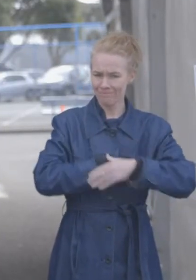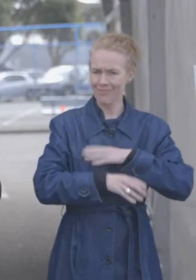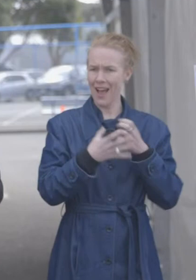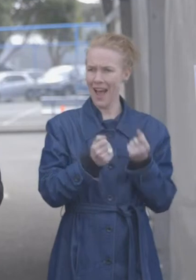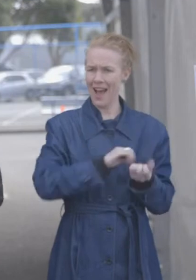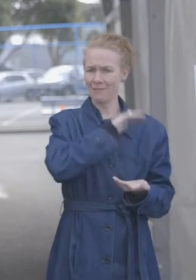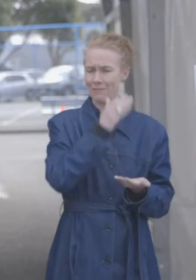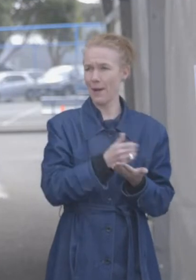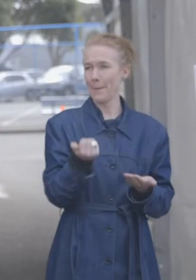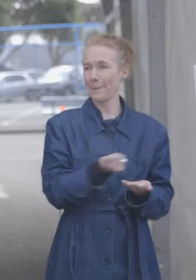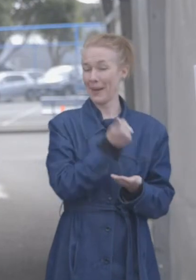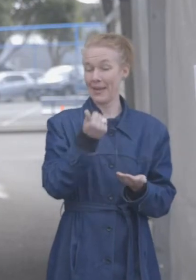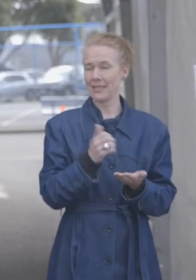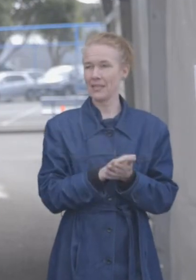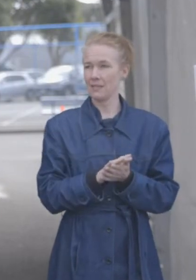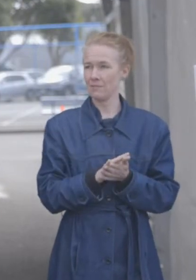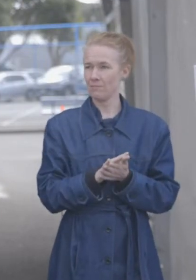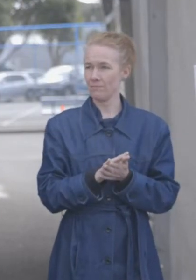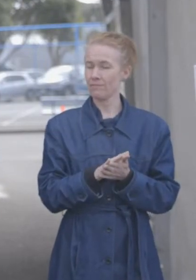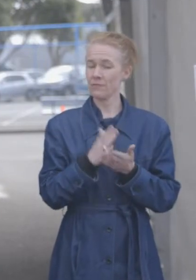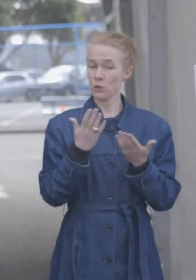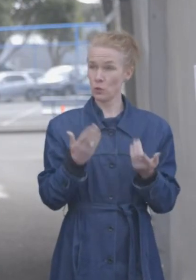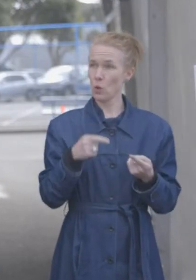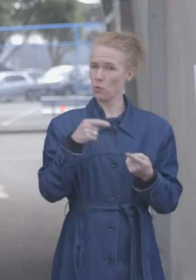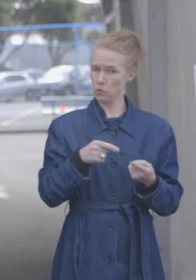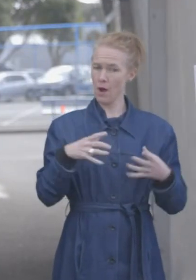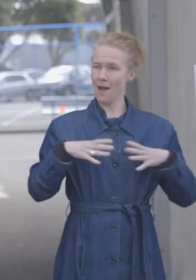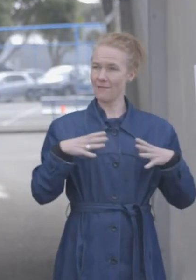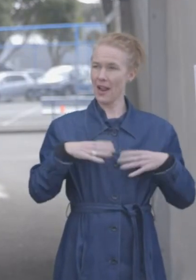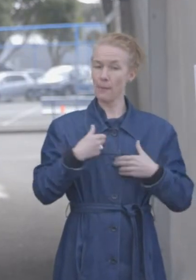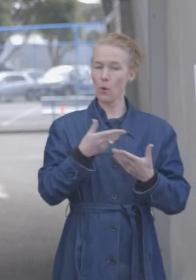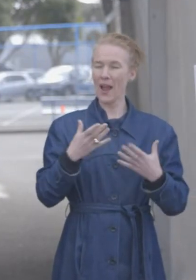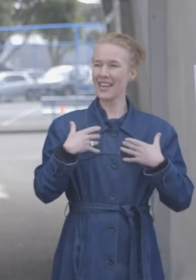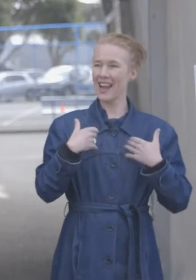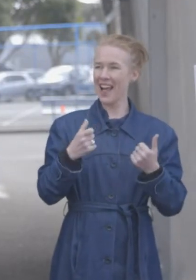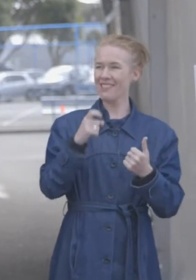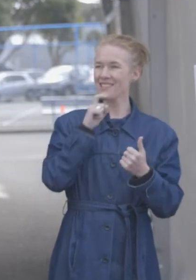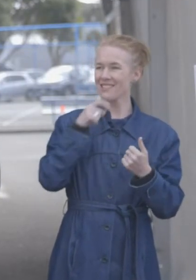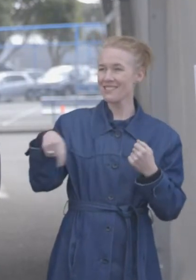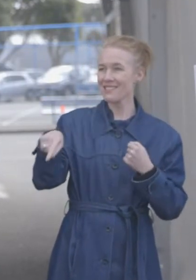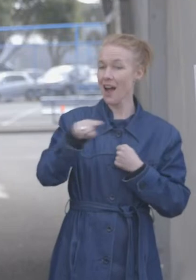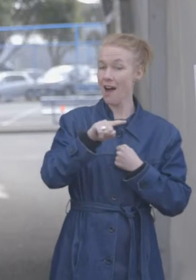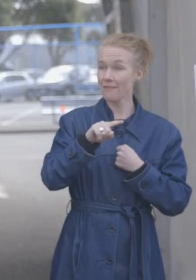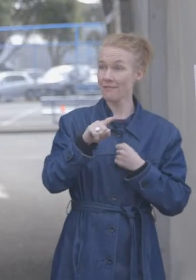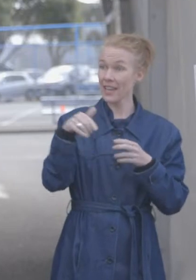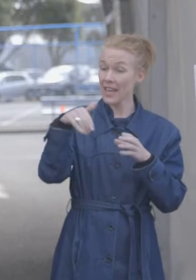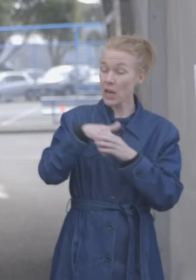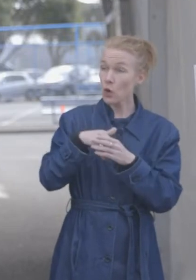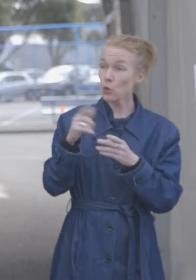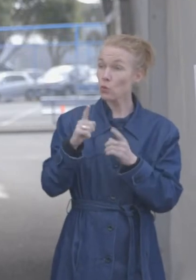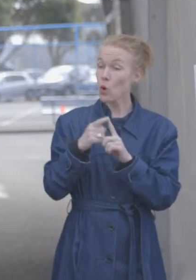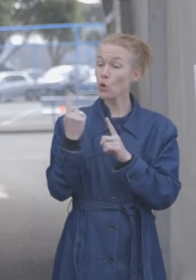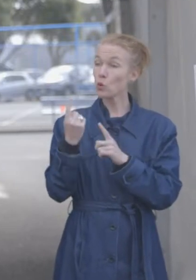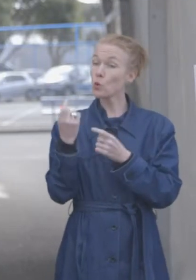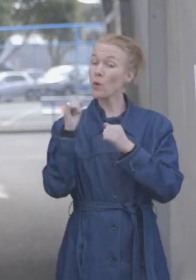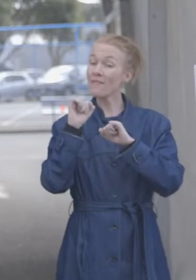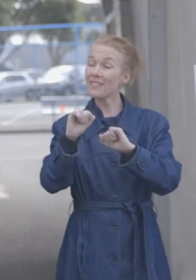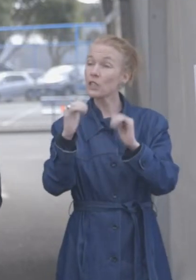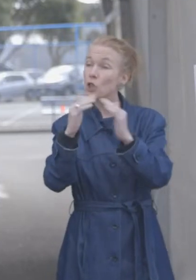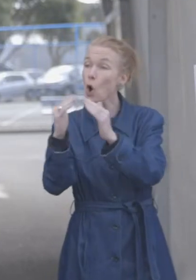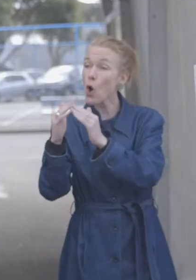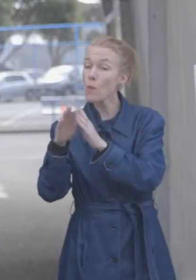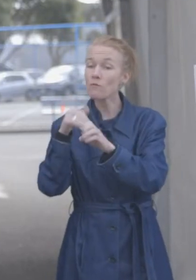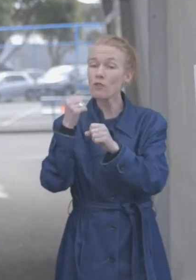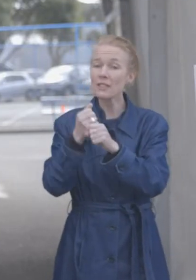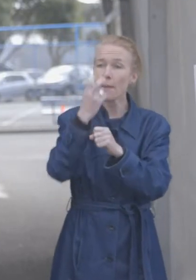our healthcare workers, including those working in the community, so going out and visiting people in their homes to provide support for people with disabilities or